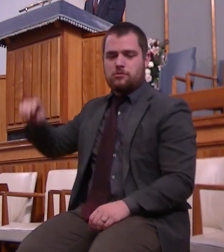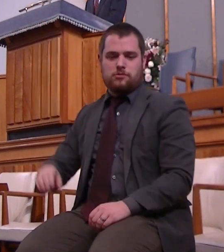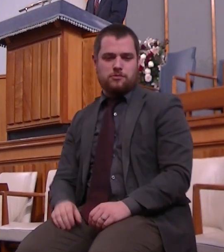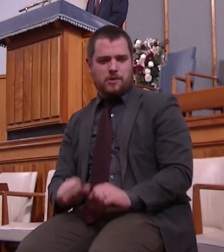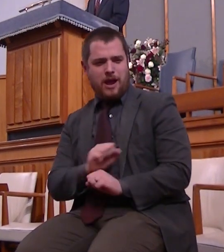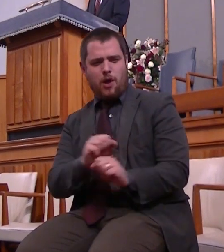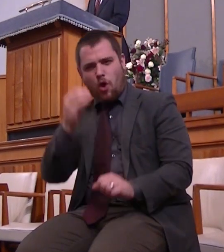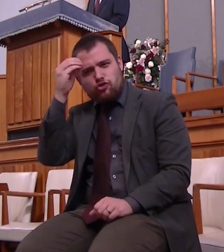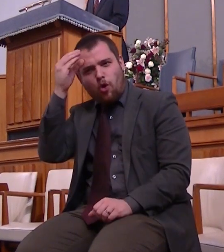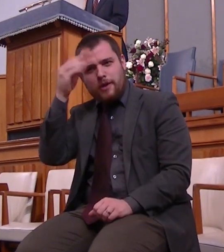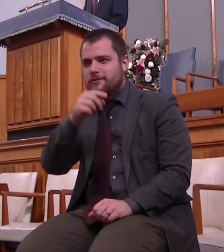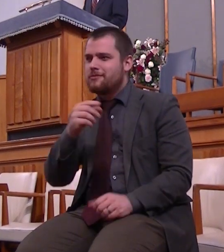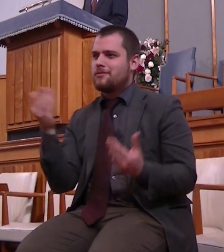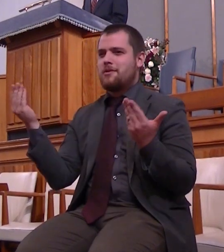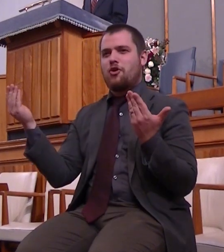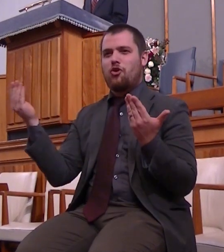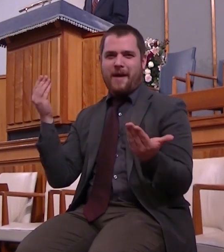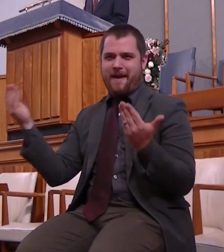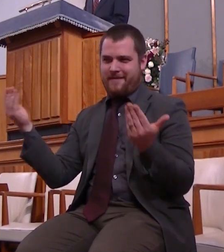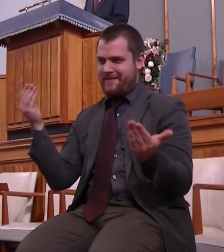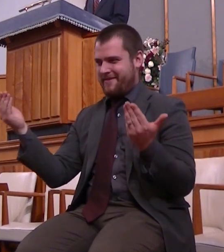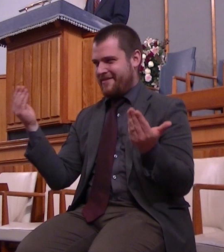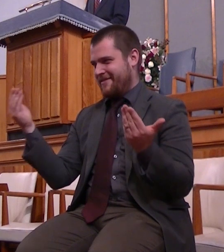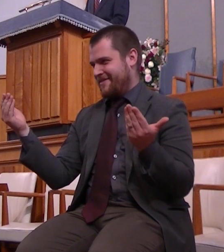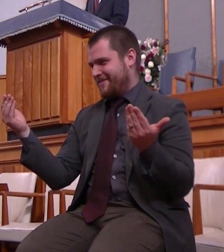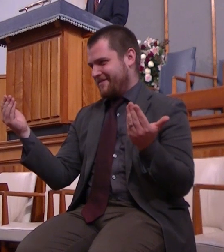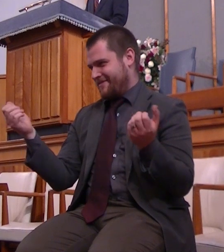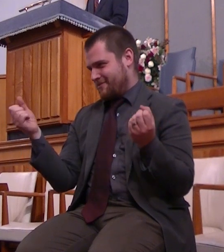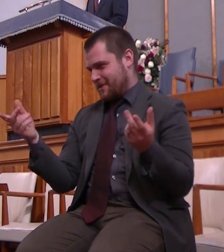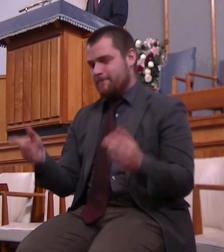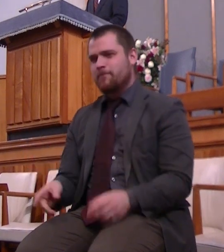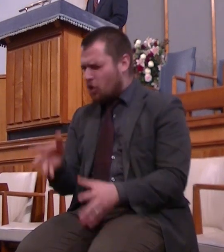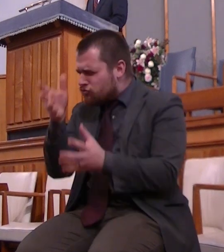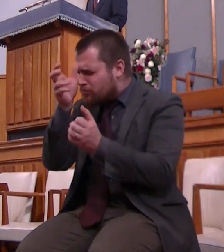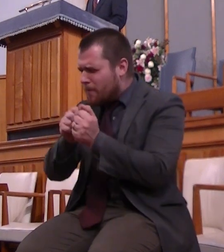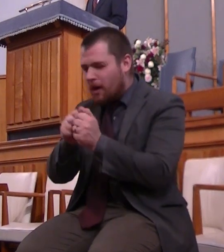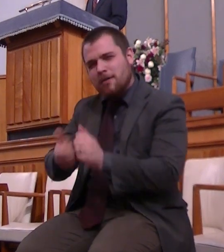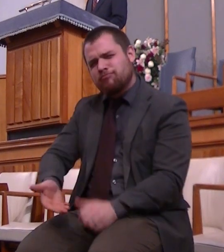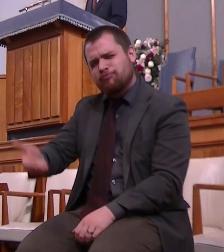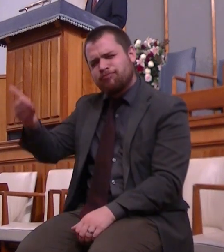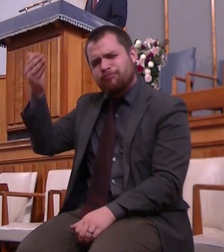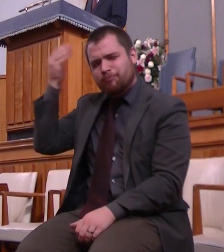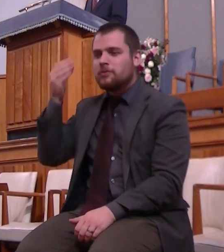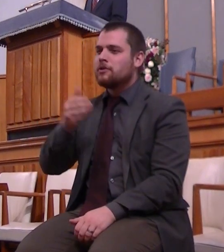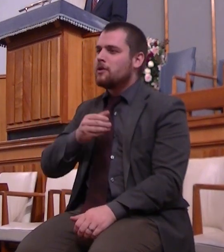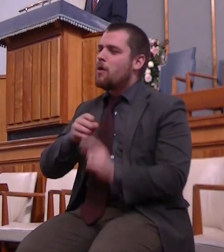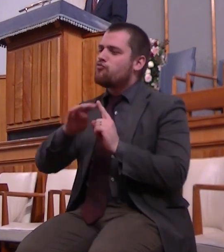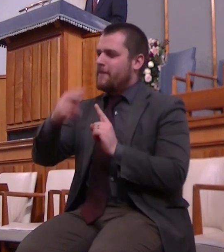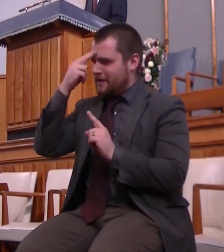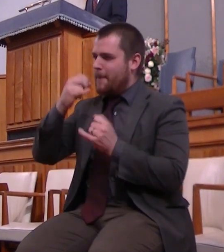Samuel, last of the judges, the first of the prophets, it's often said, she